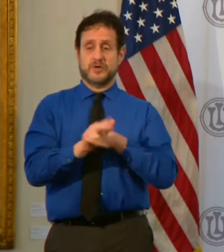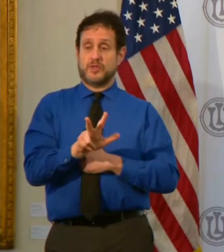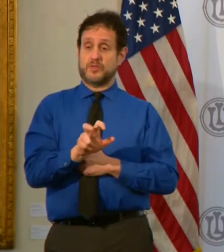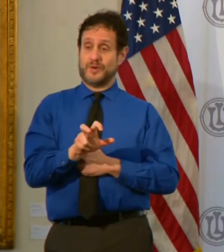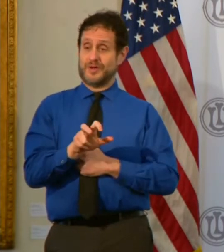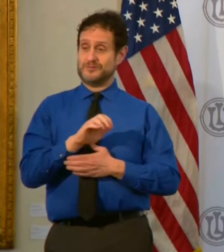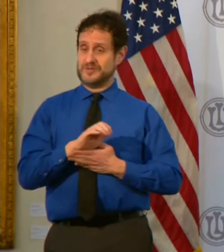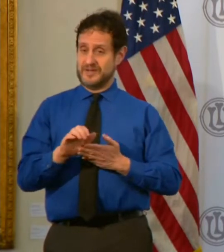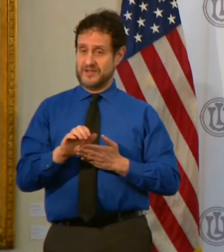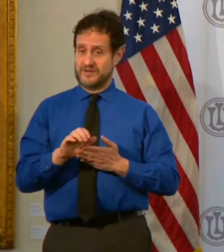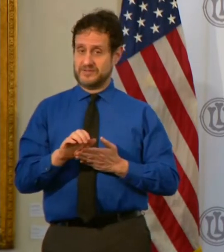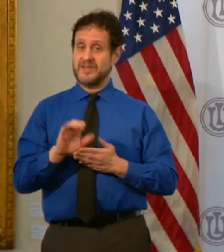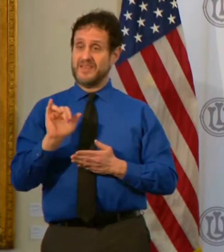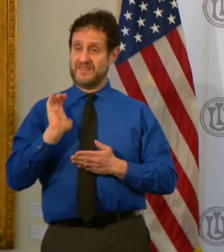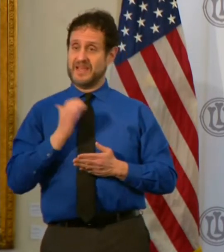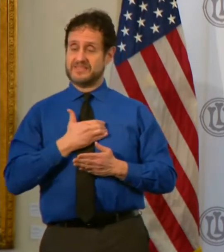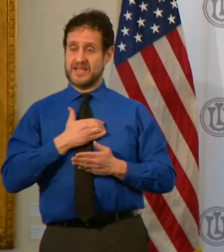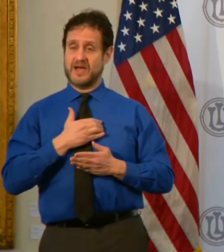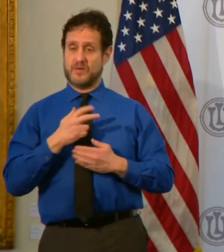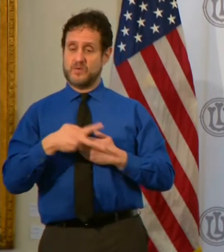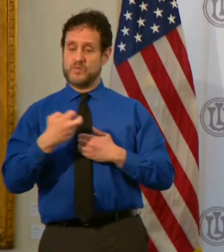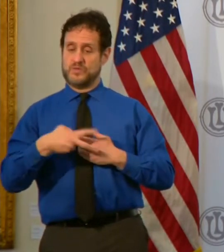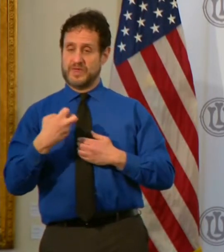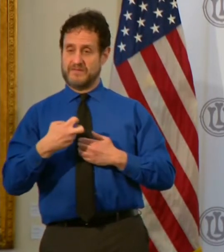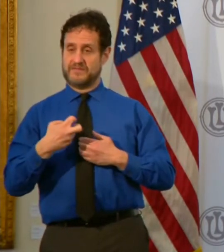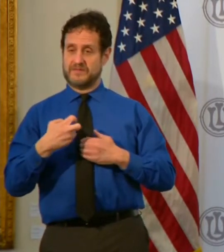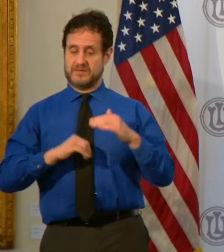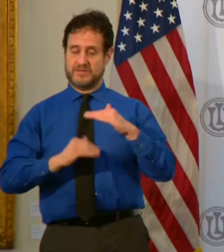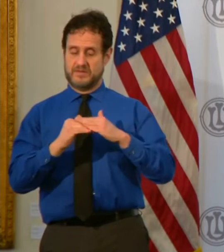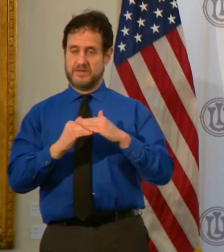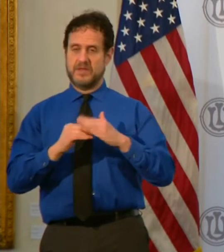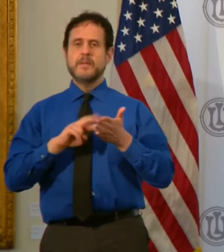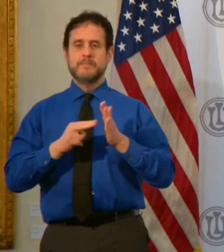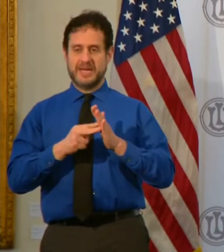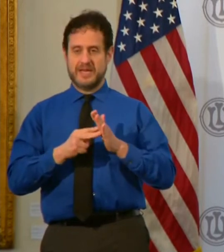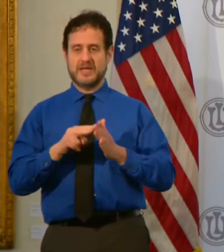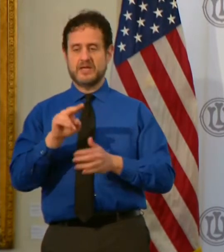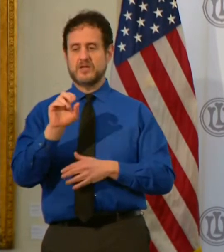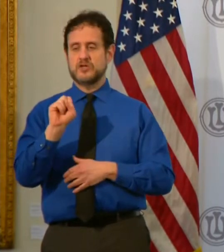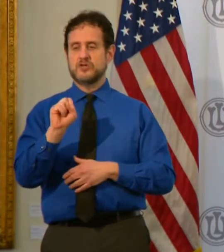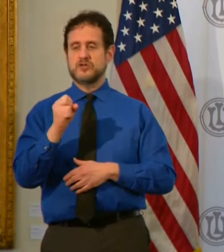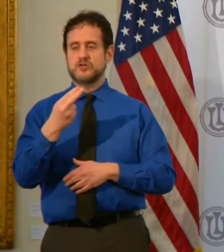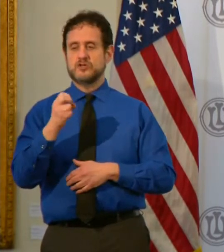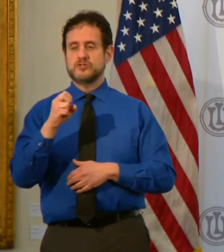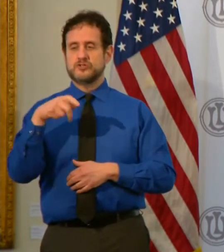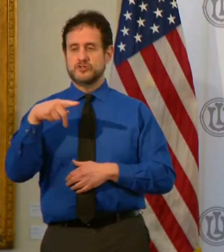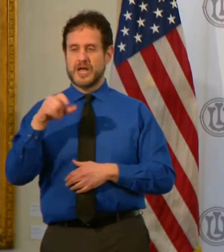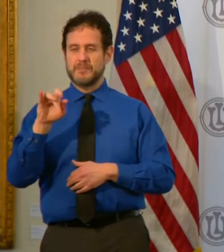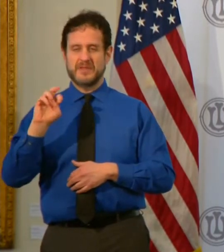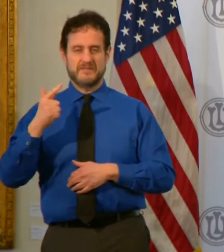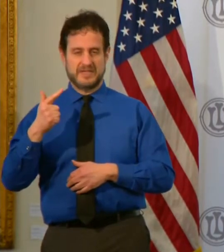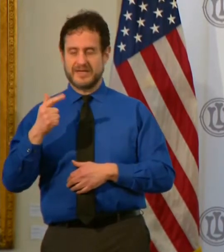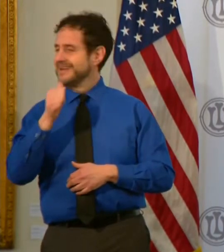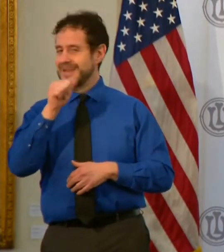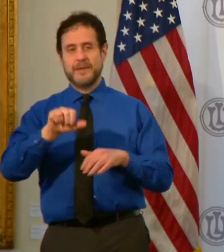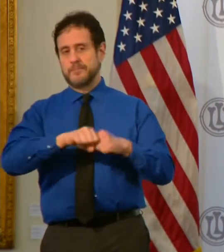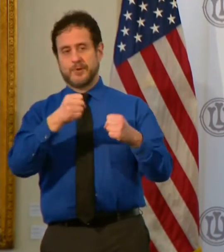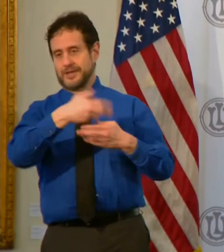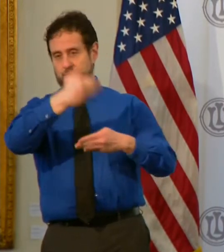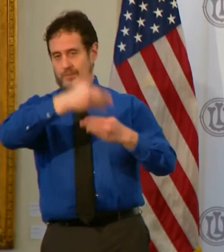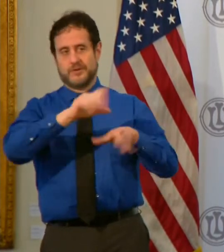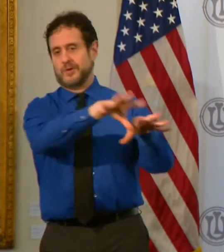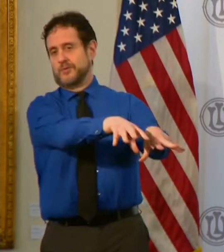$300 is our retail theft threshold. And for retail theft, I'm talking shoplifting, not smash and grabs. We'll get there.